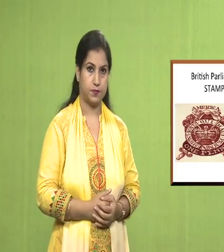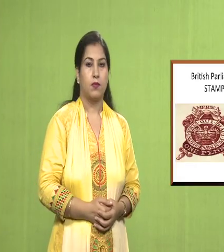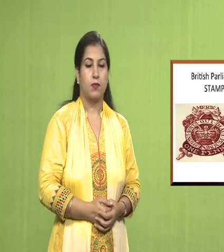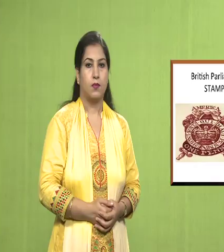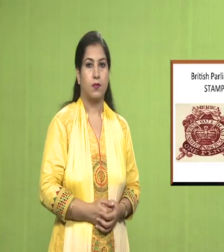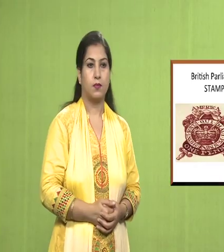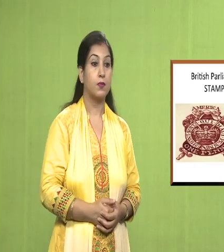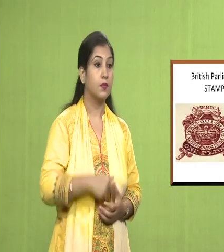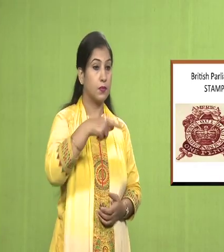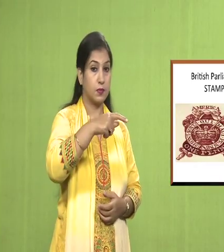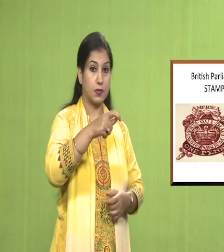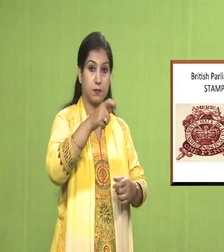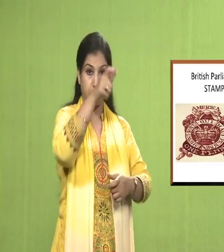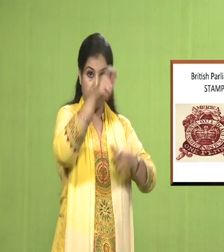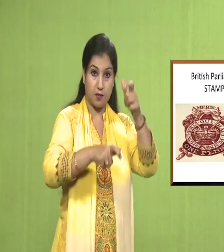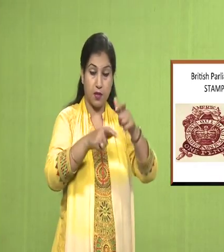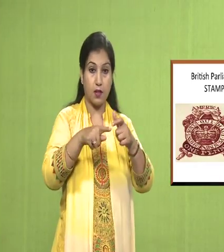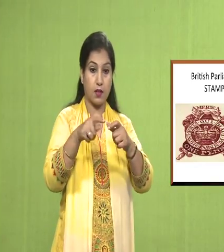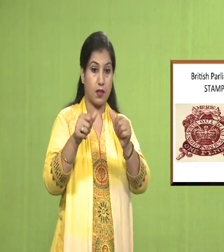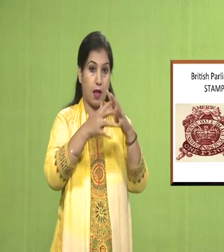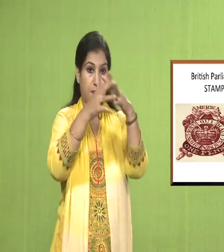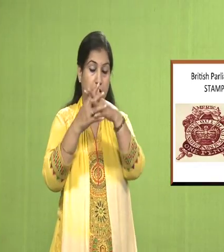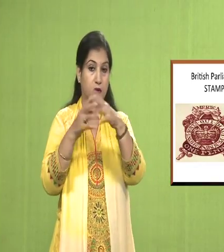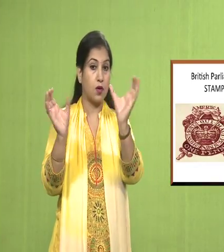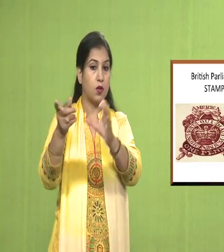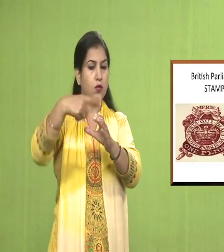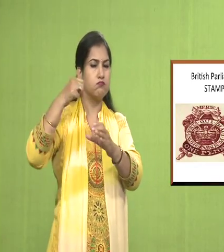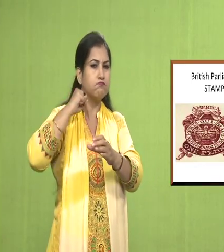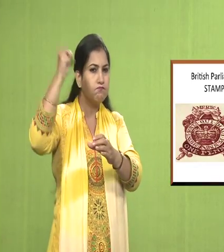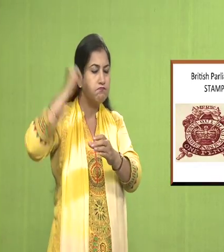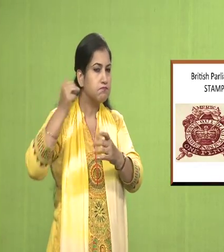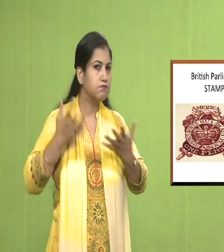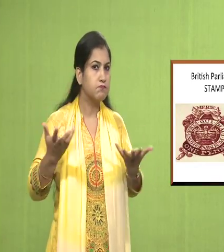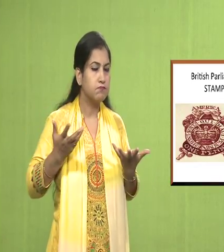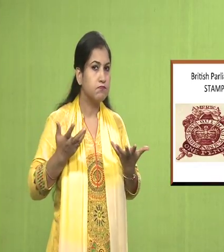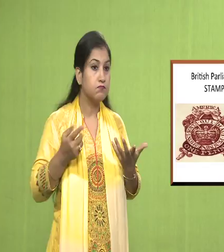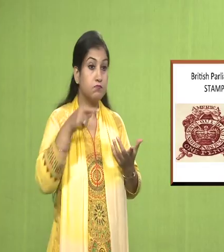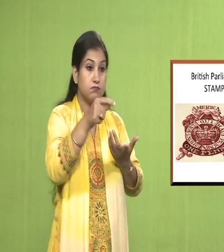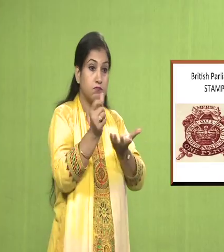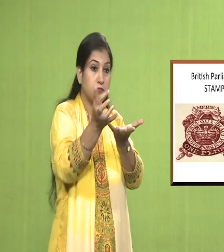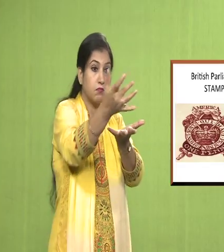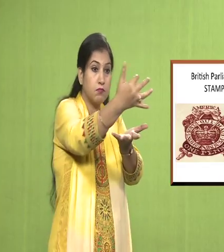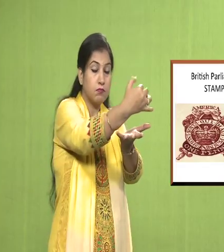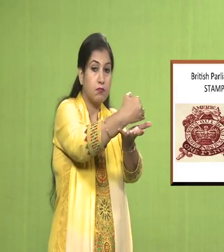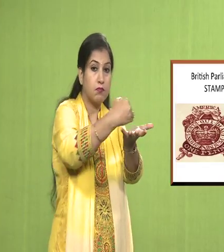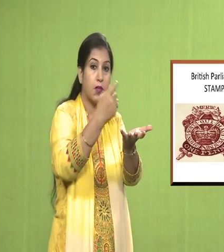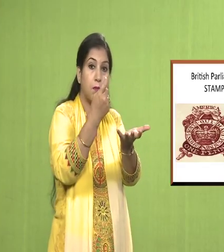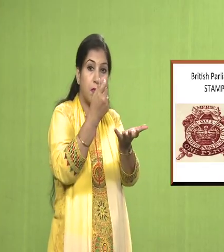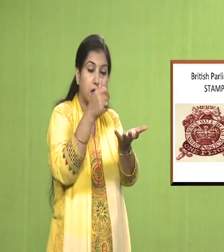The people of American colonies opposed the Stamp Act as the money collected was